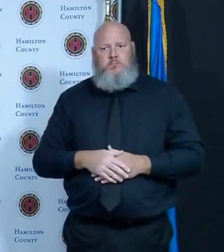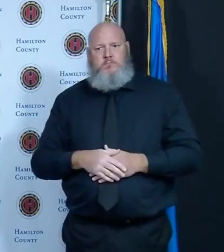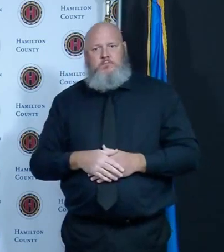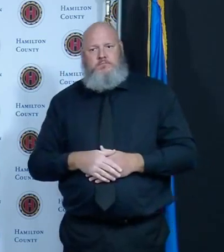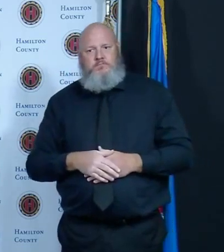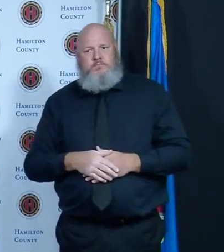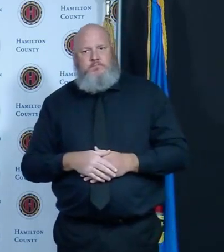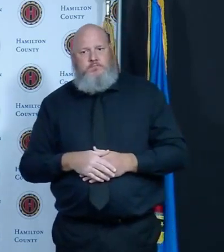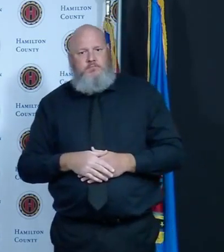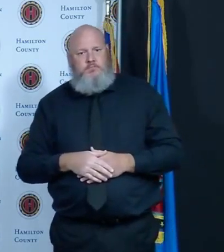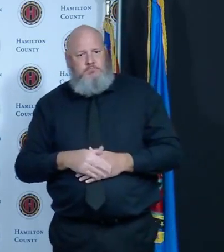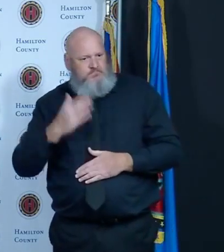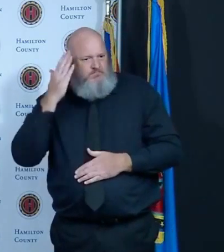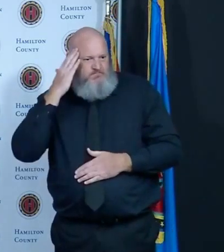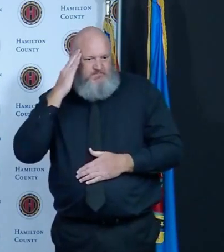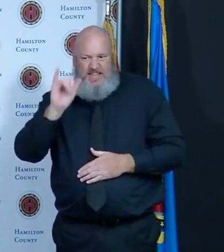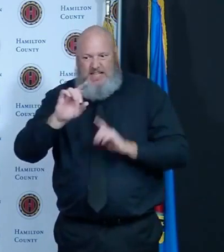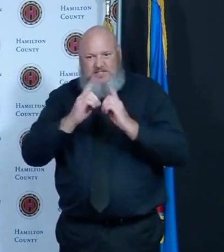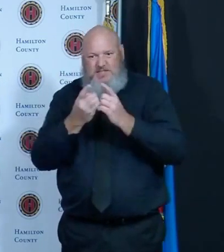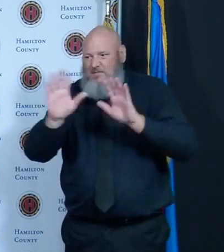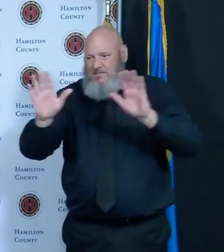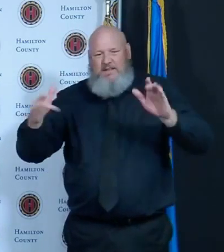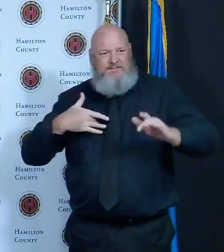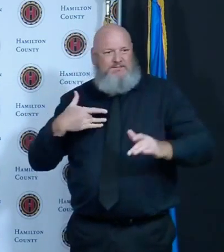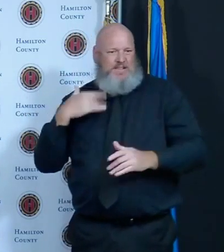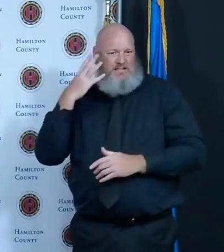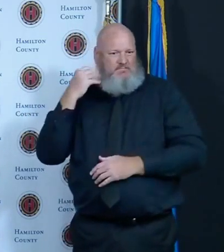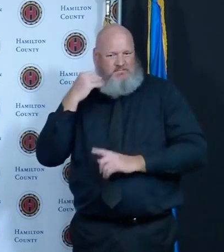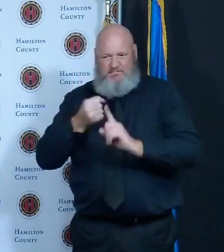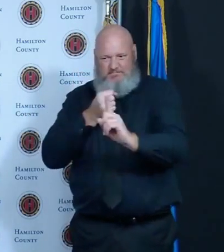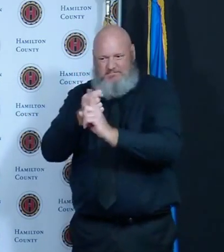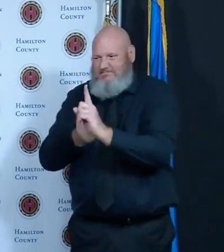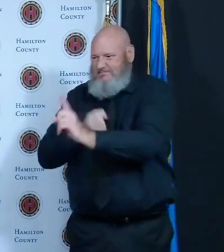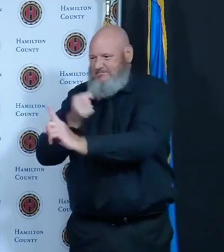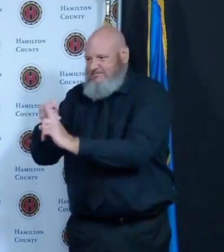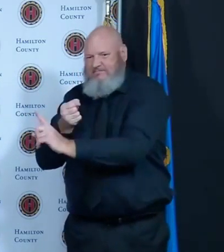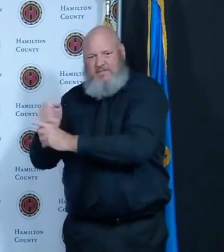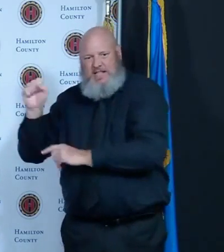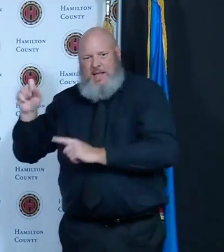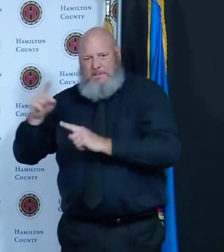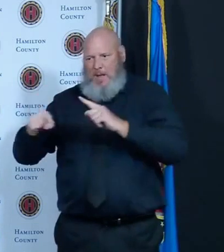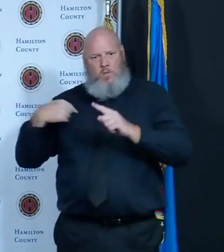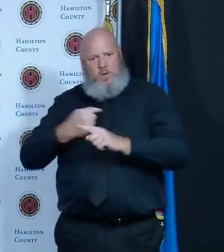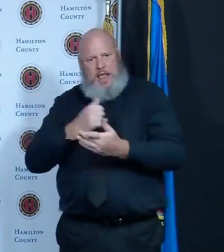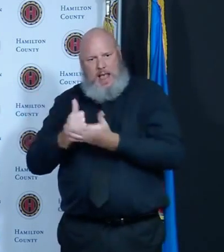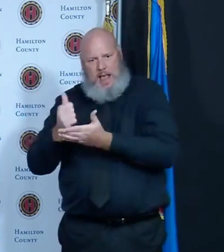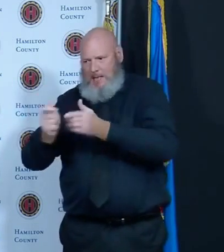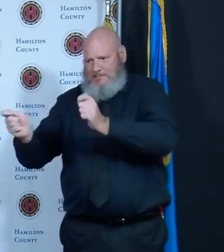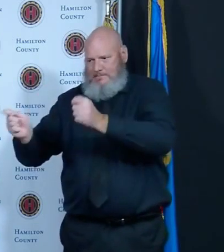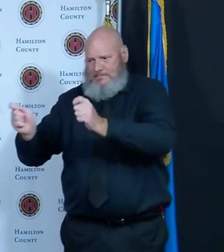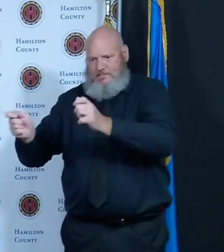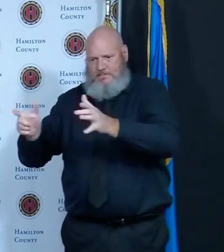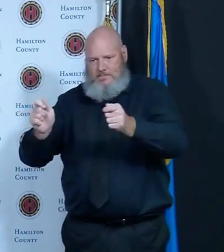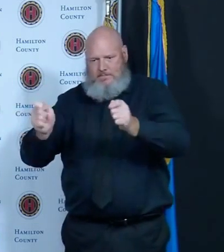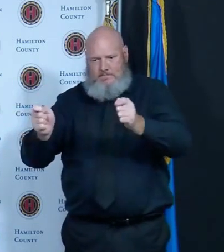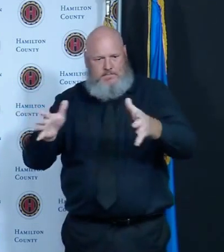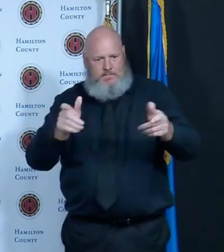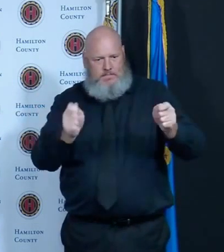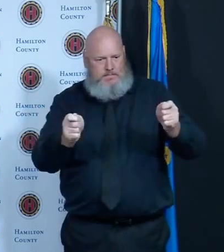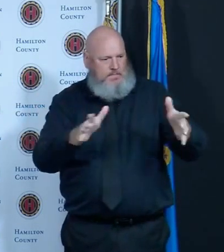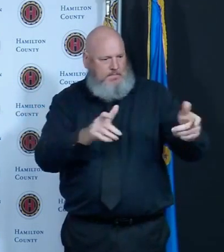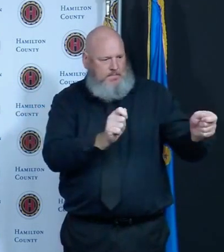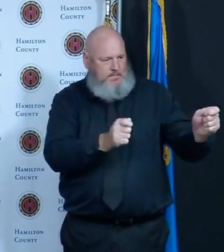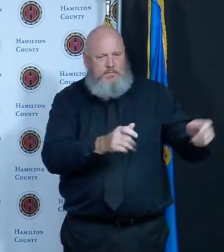of those strategies come Monday. So more to come on that. On a lighter note, the Chamber is creating